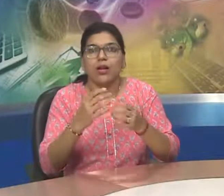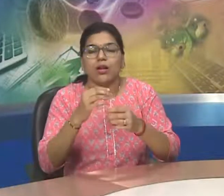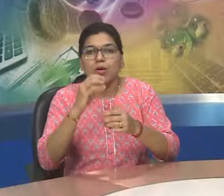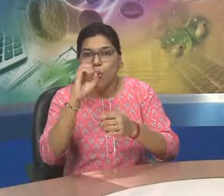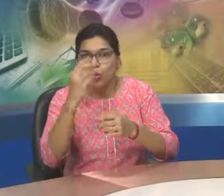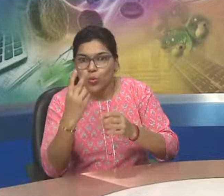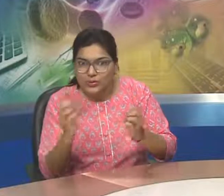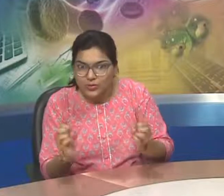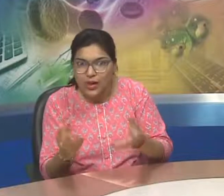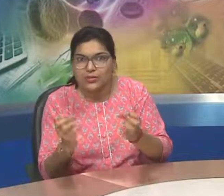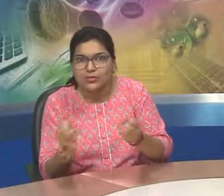The last